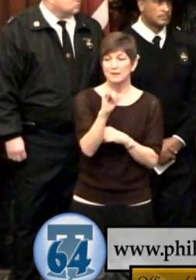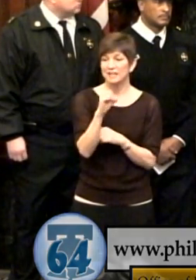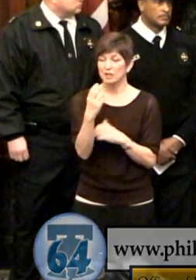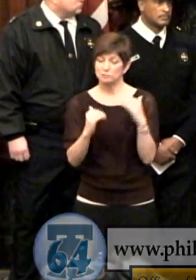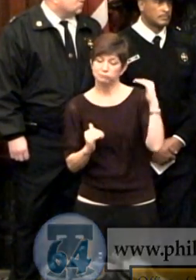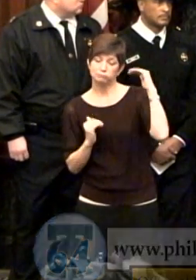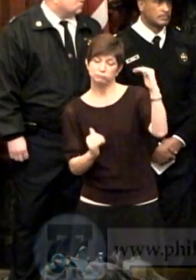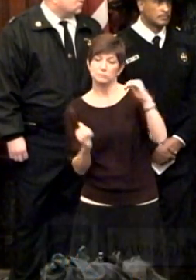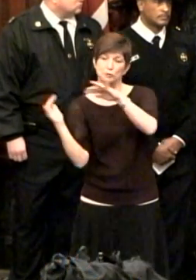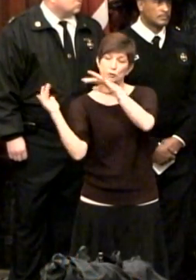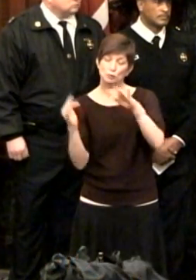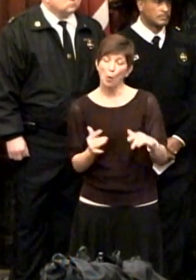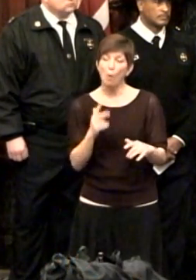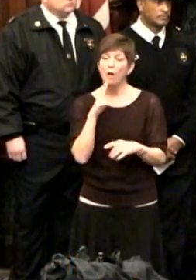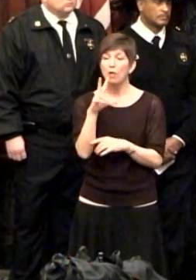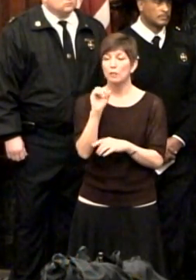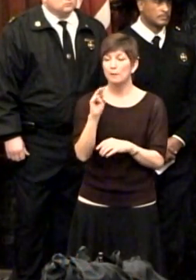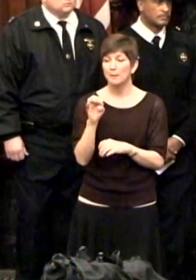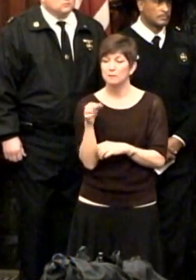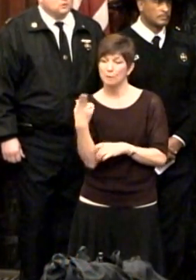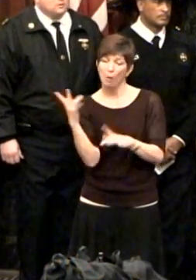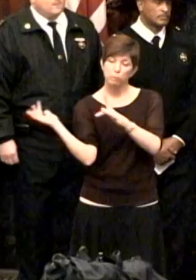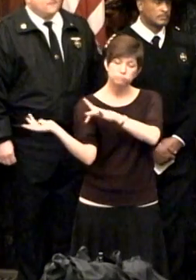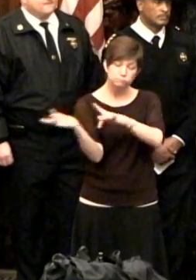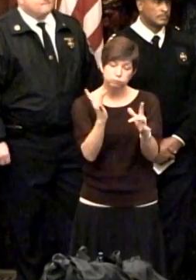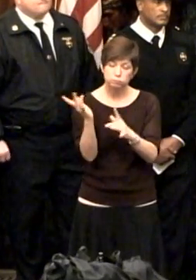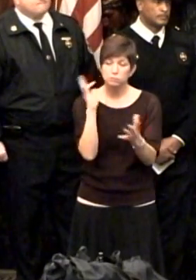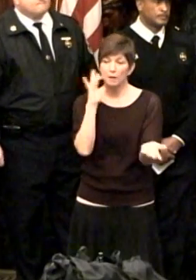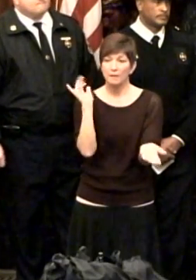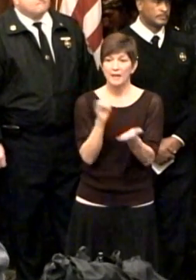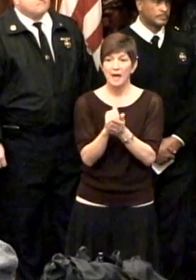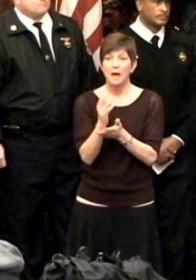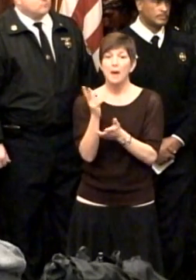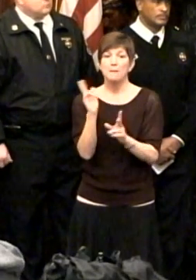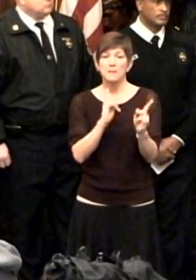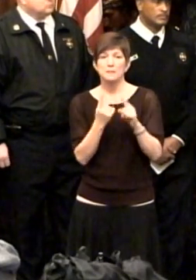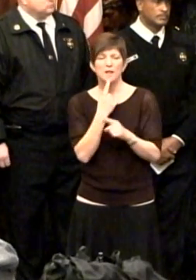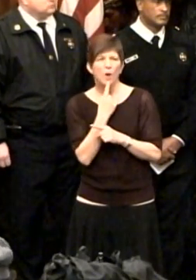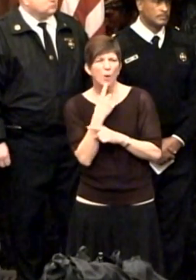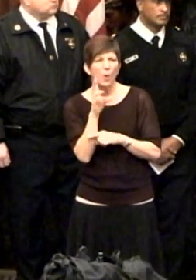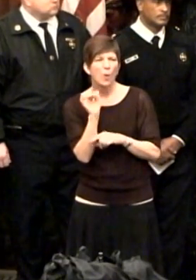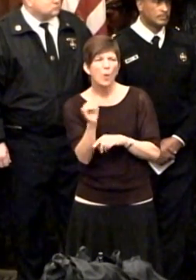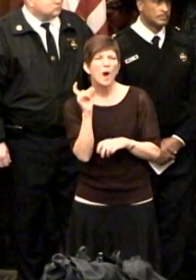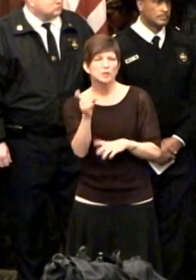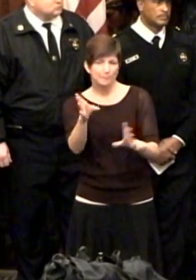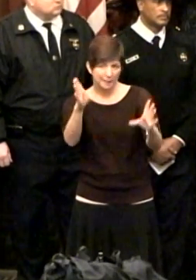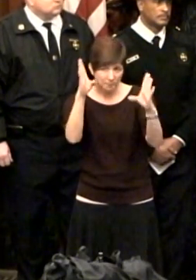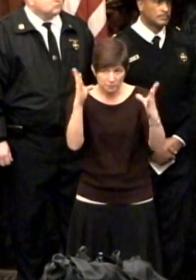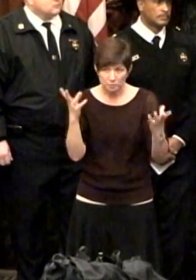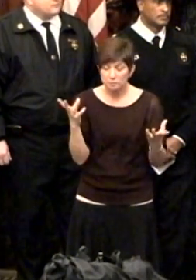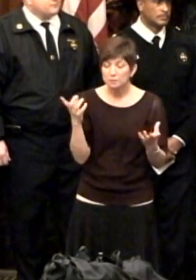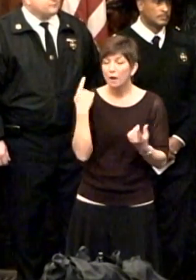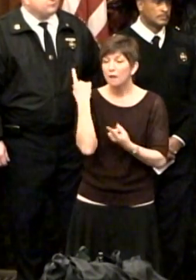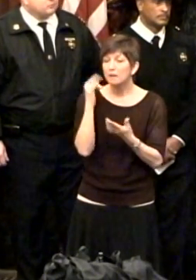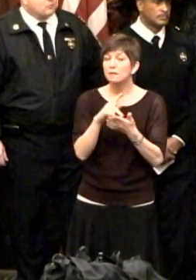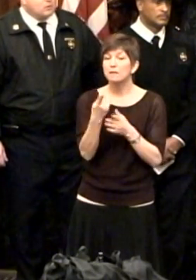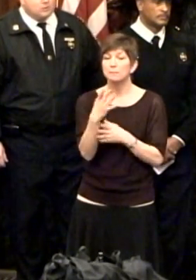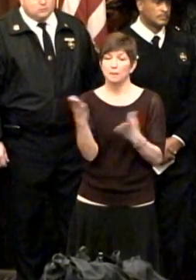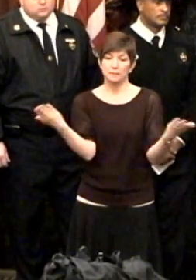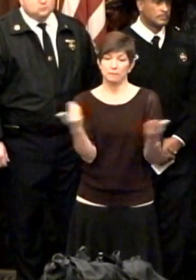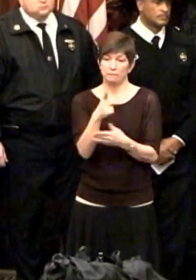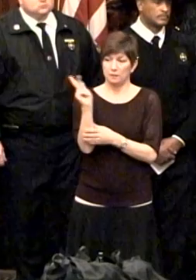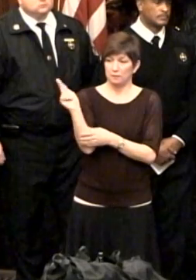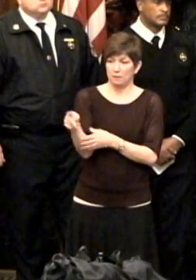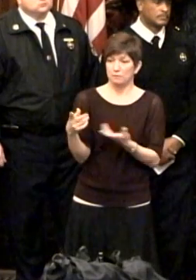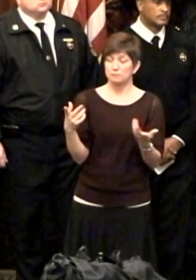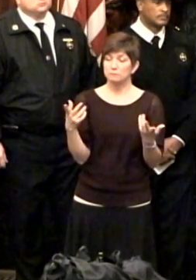and 30-mile-per-hour wind gusts, I mean, I think at some point folks say, hey, maybe I should pay attention. So, I mean, I think the public here in